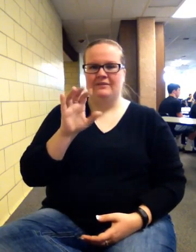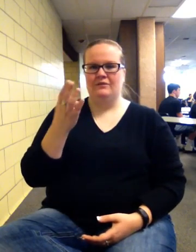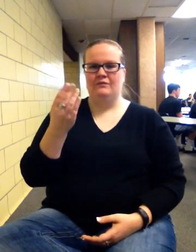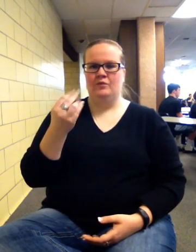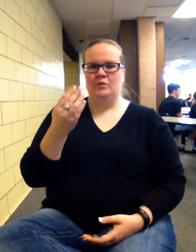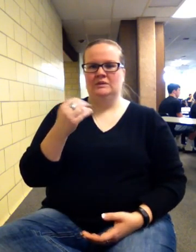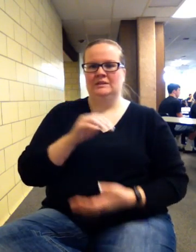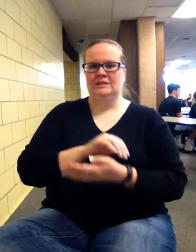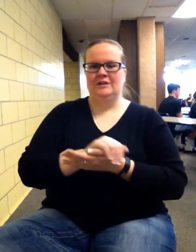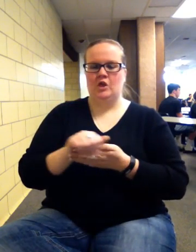.80.